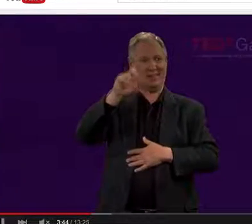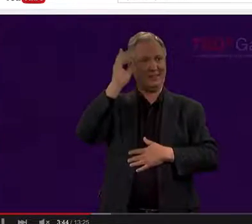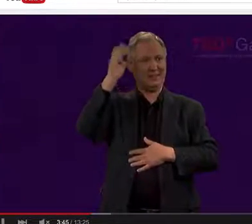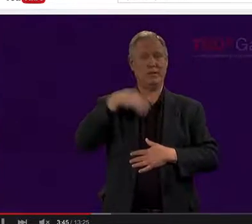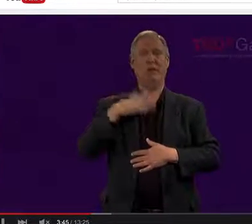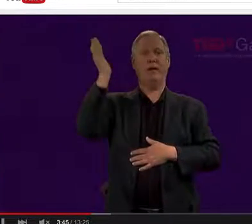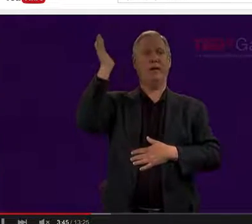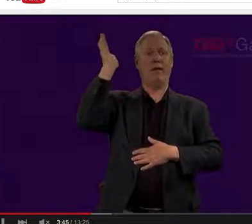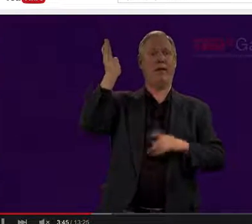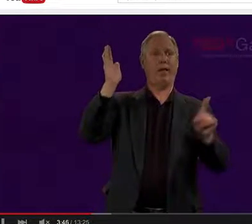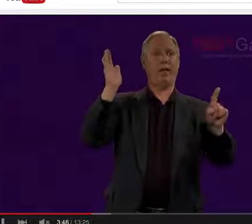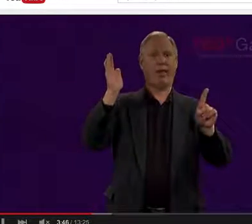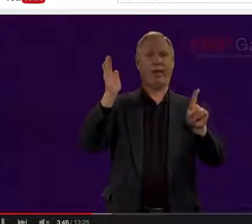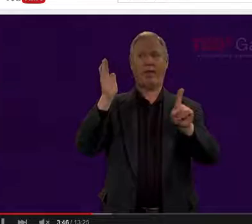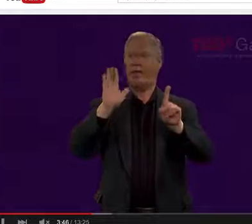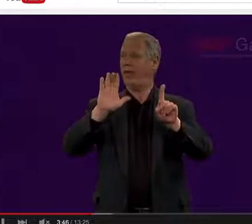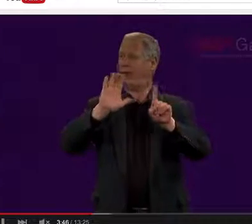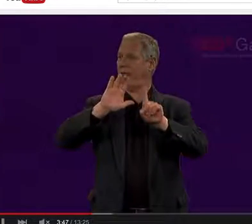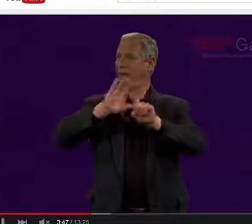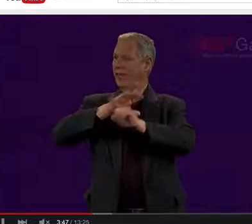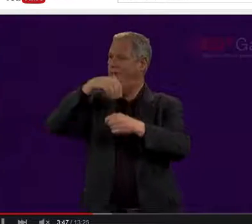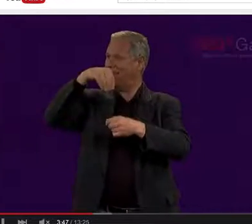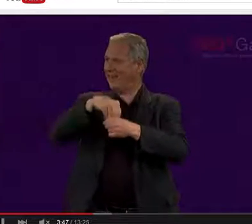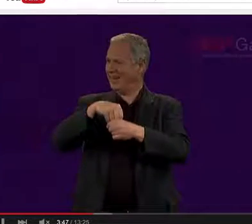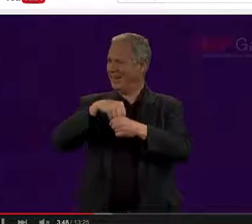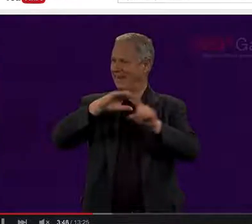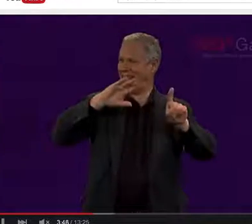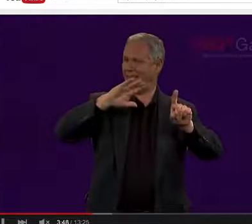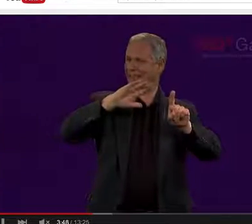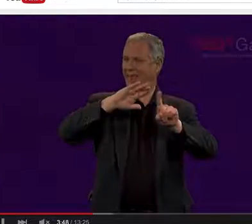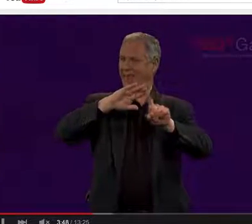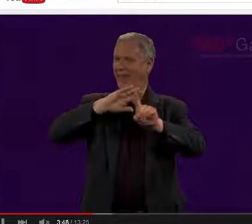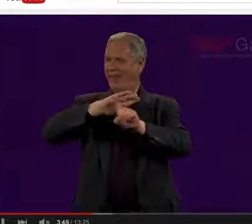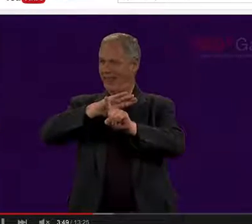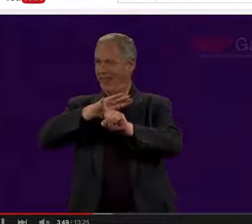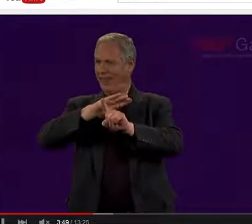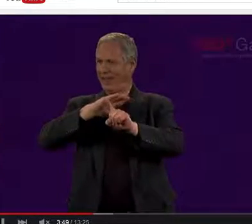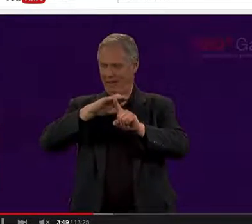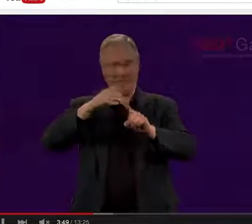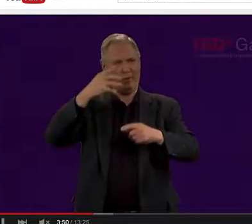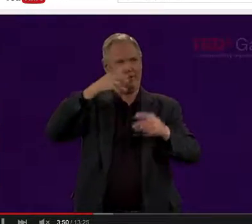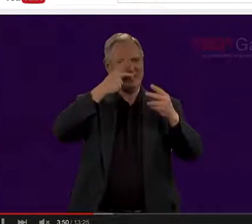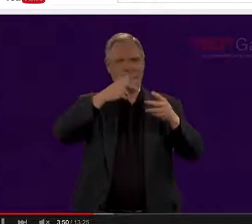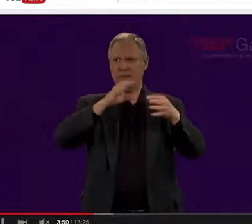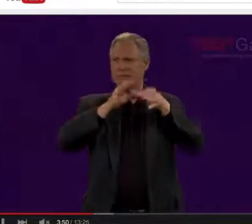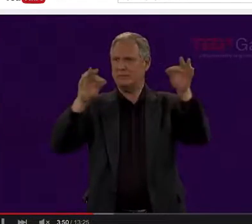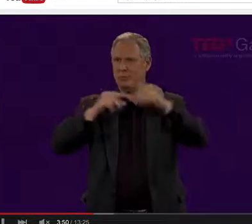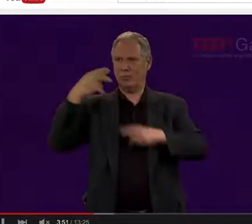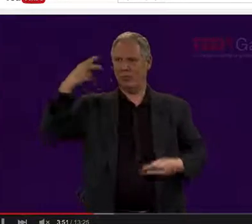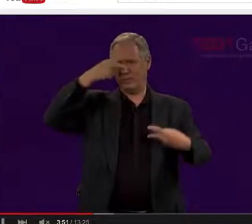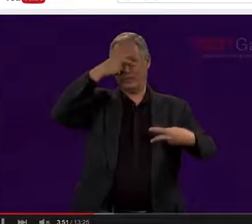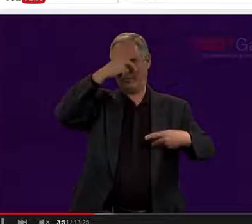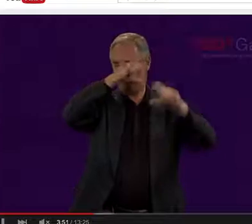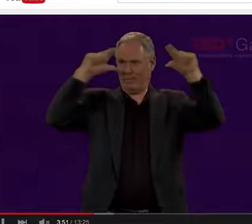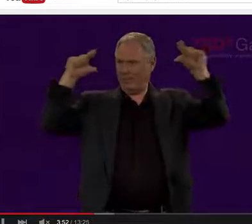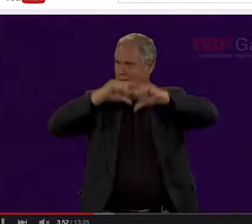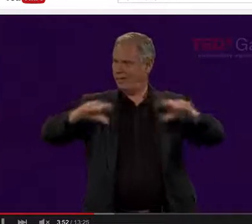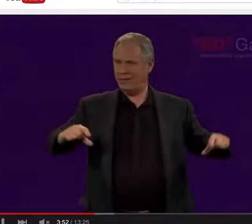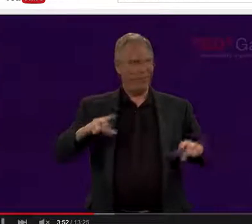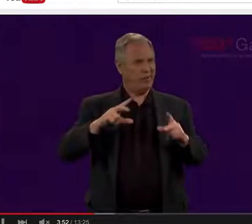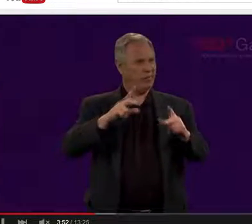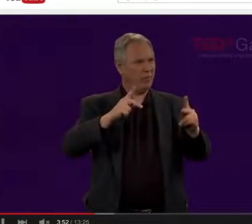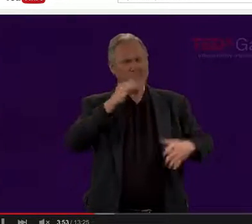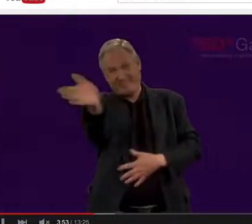the PowerPoint has an LCD and the instructor goes in front of it and he kind of blocks